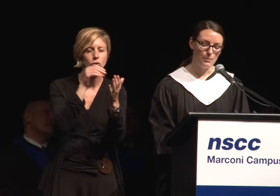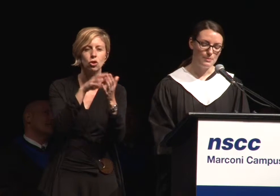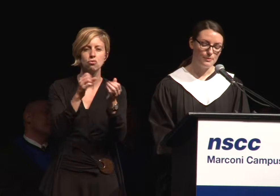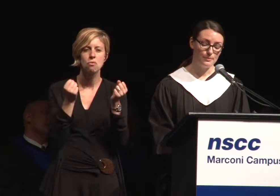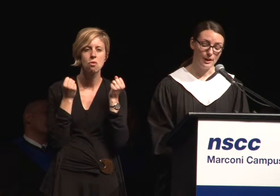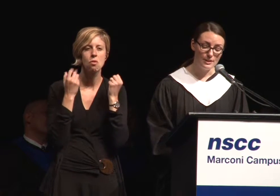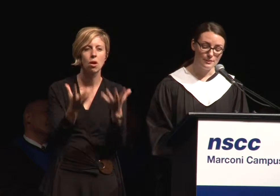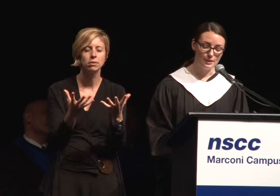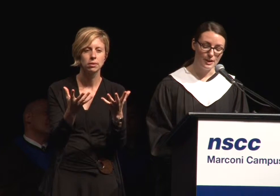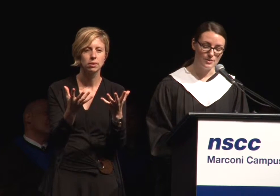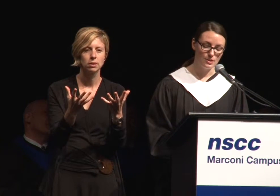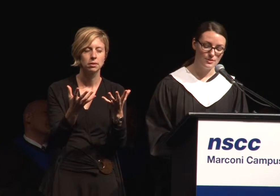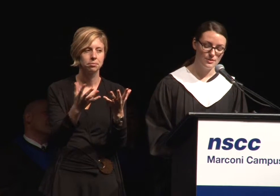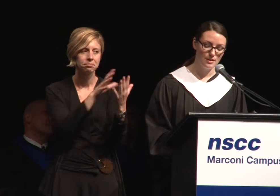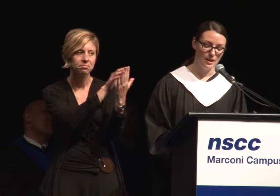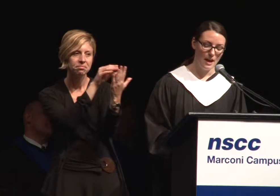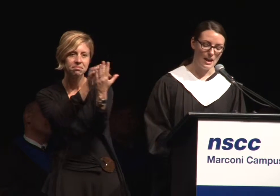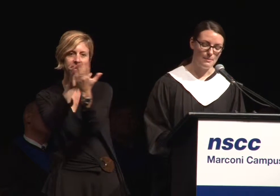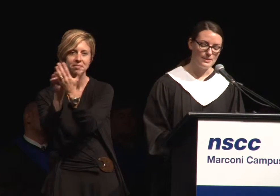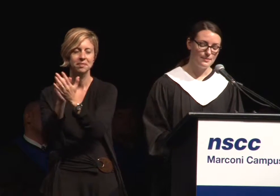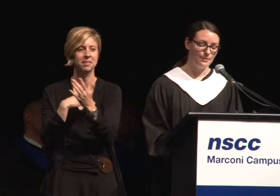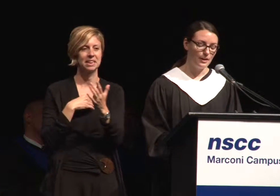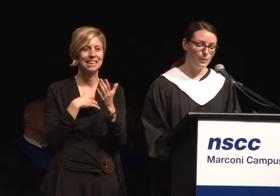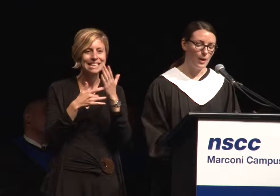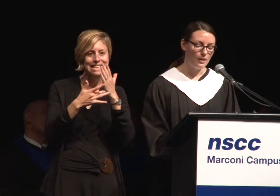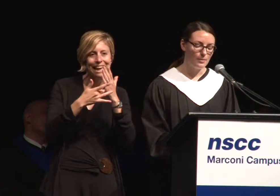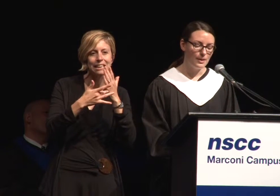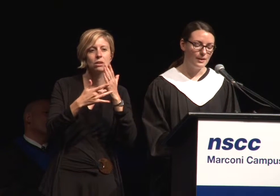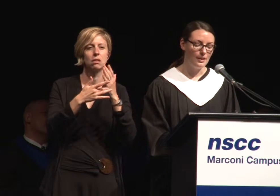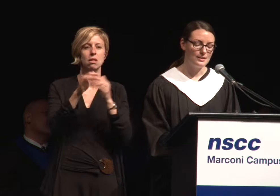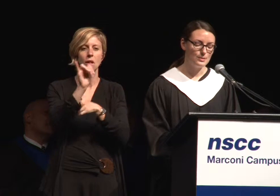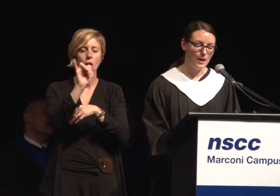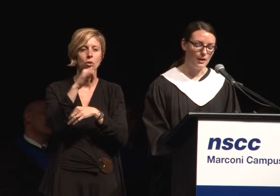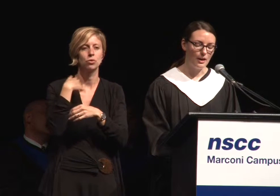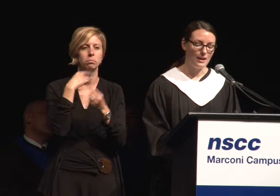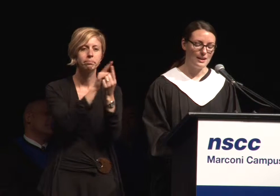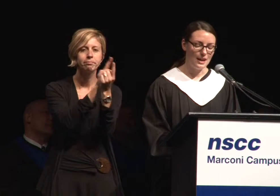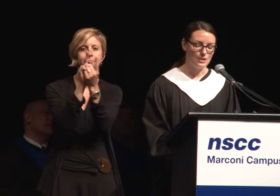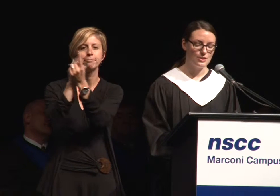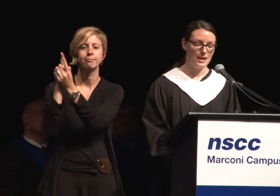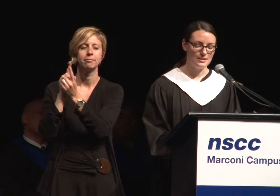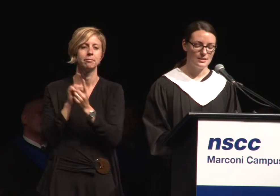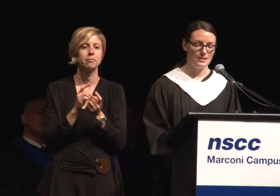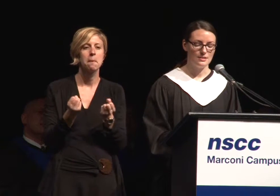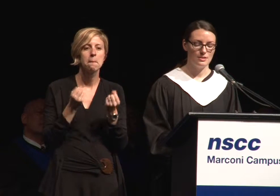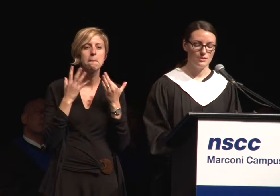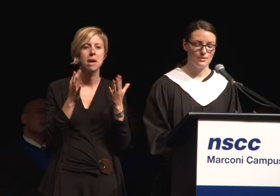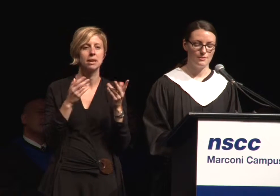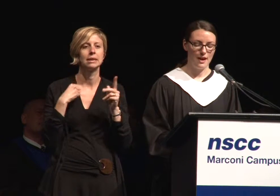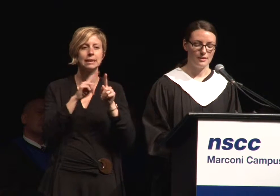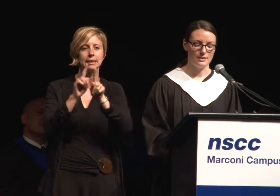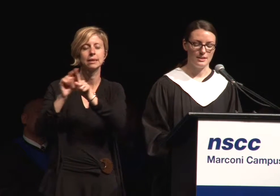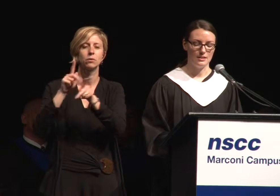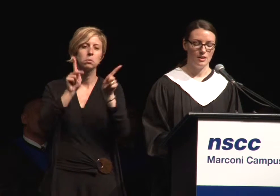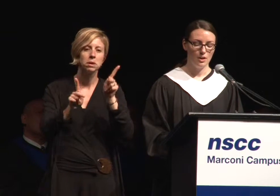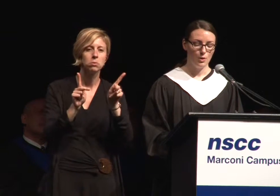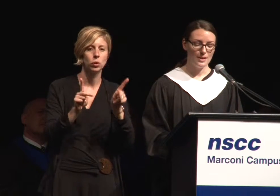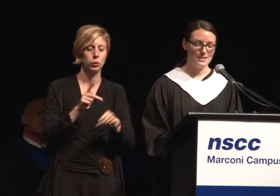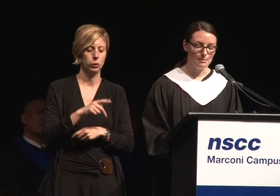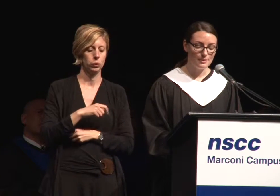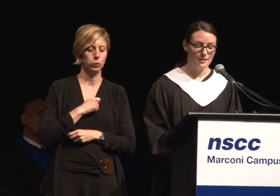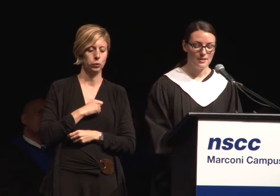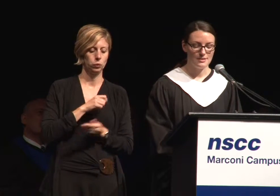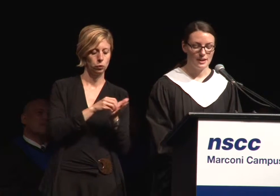working with people from very different cultures, and I met some very welcoming, inspiring, engaged Tanzanian students and faculty